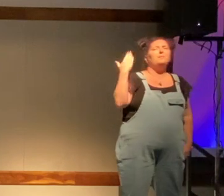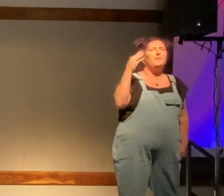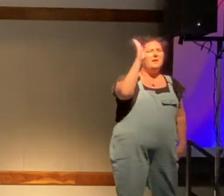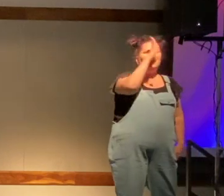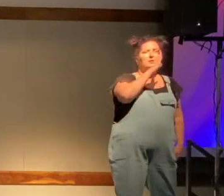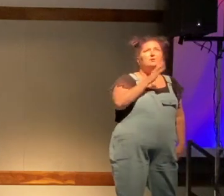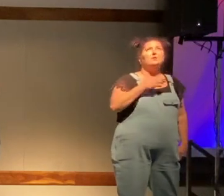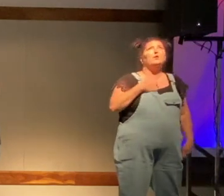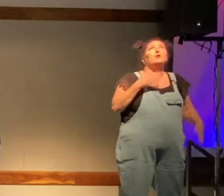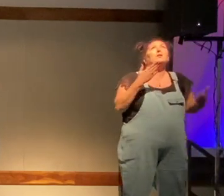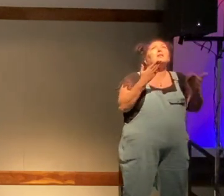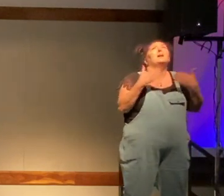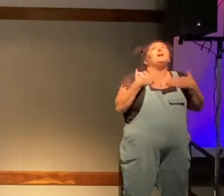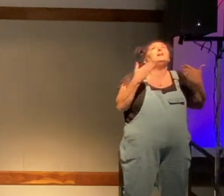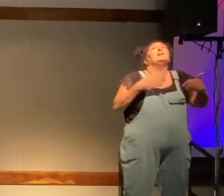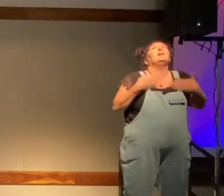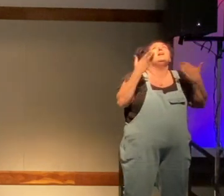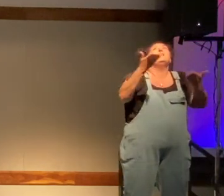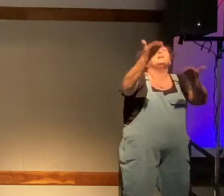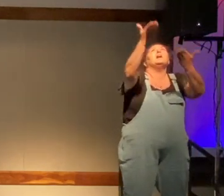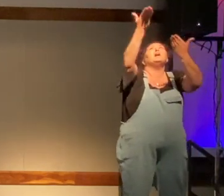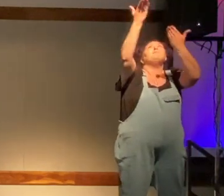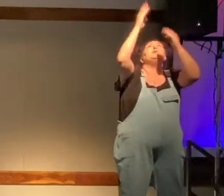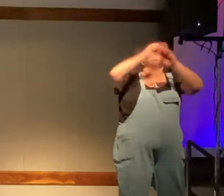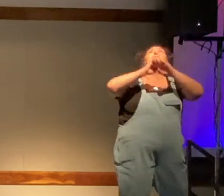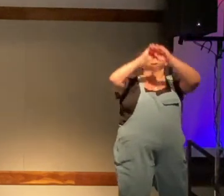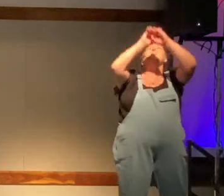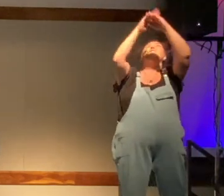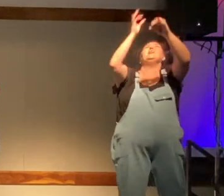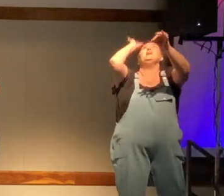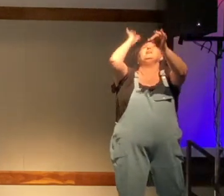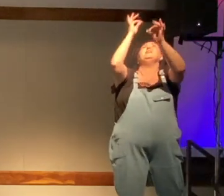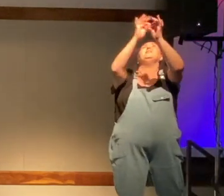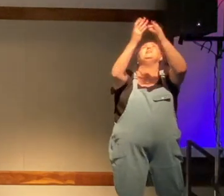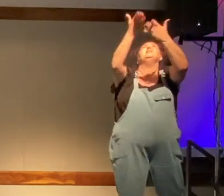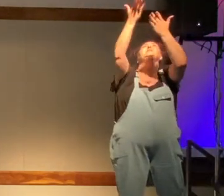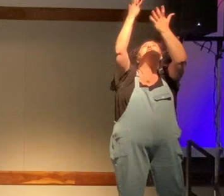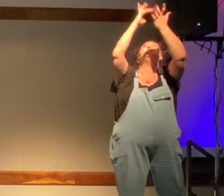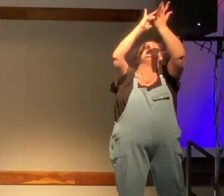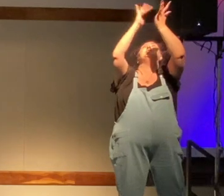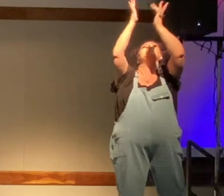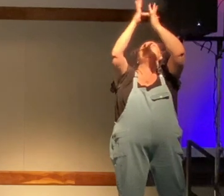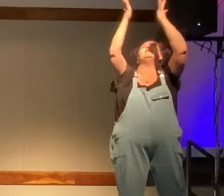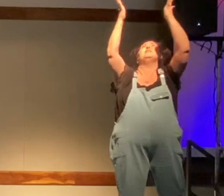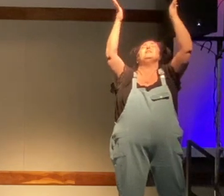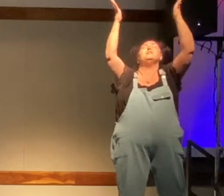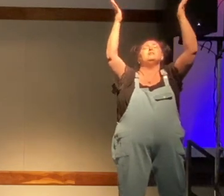Thank you.